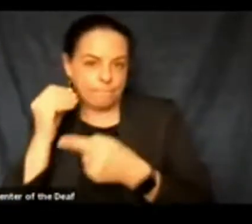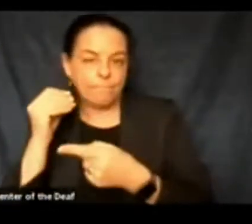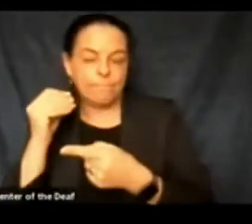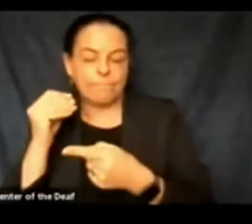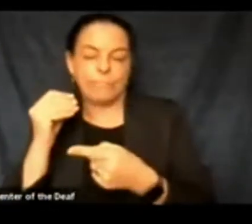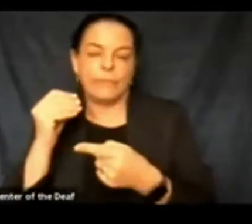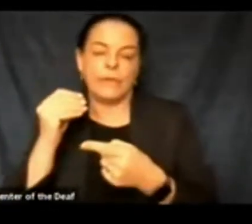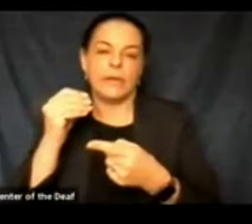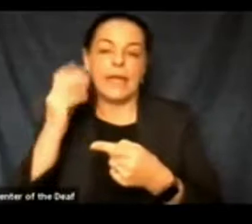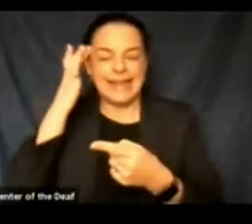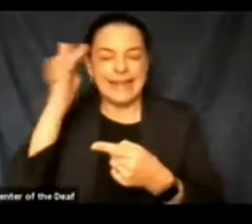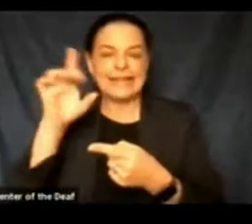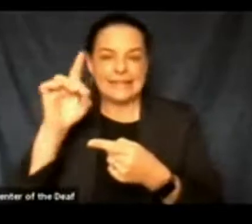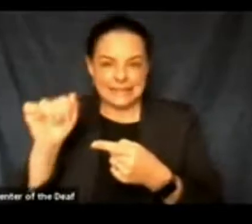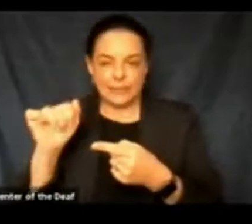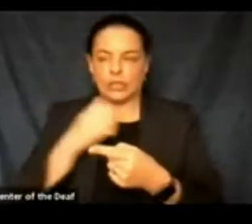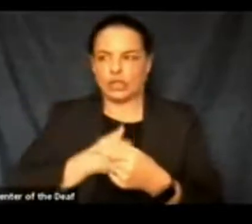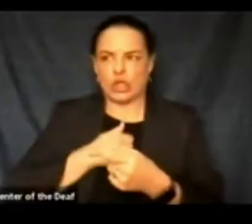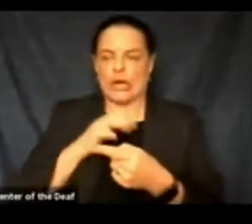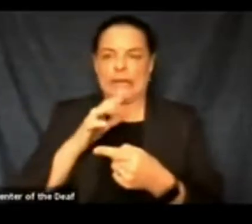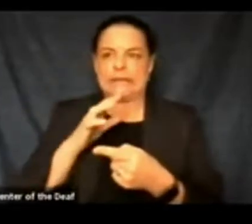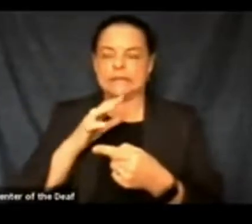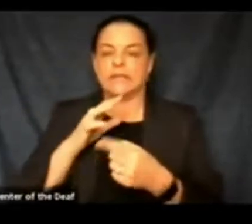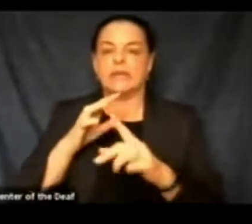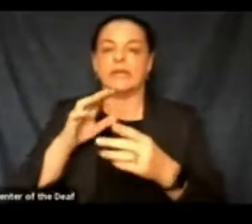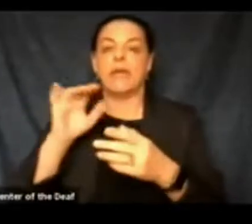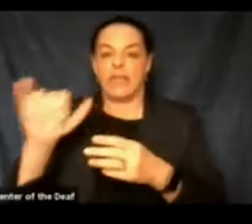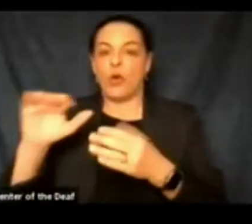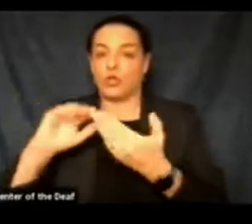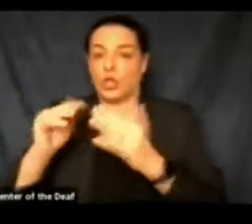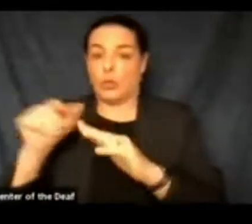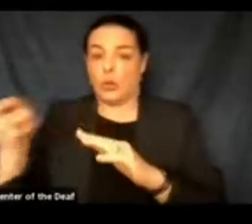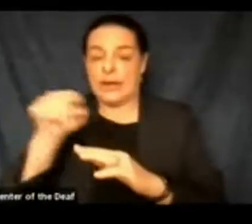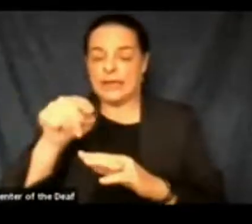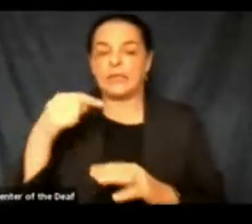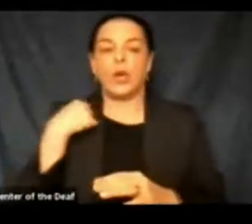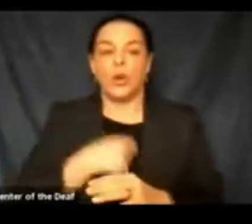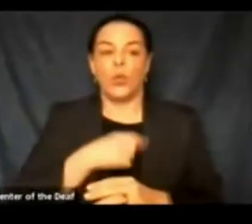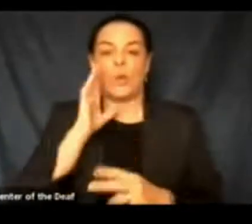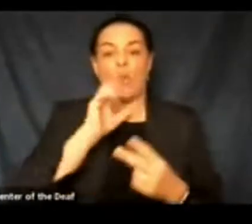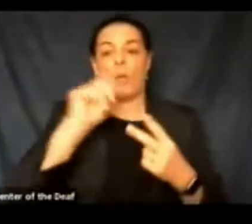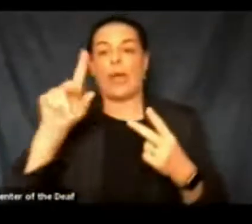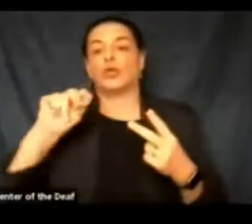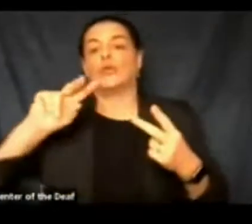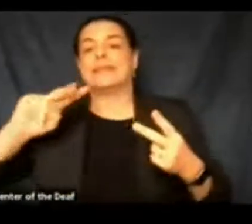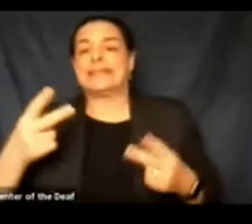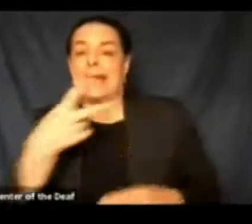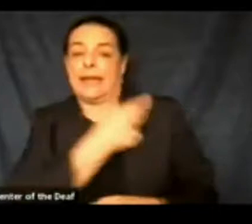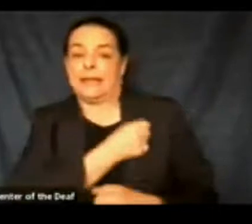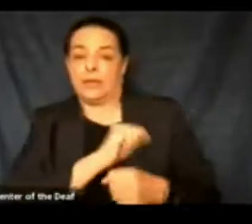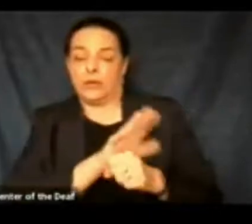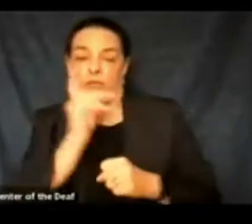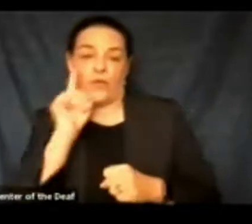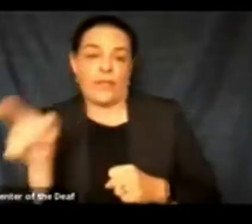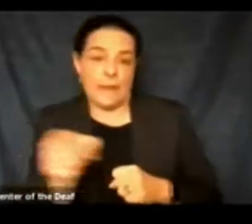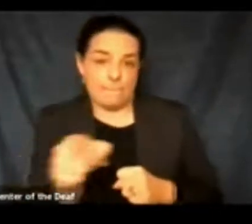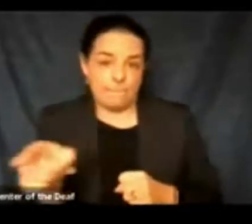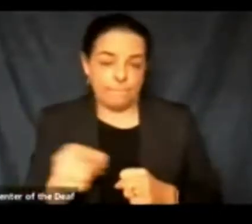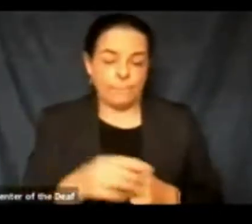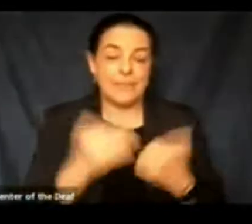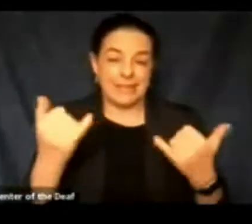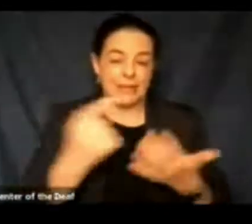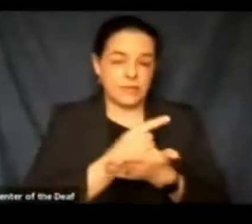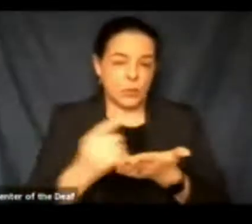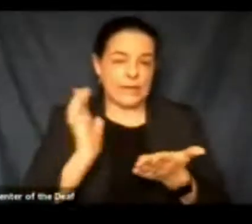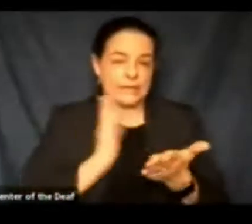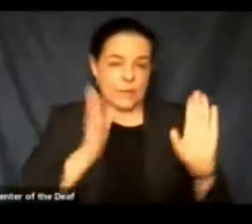Intellectually disabled. Sorry about that. Community. We're going back and doing the second round of vaccines for them.